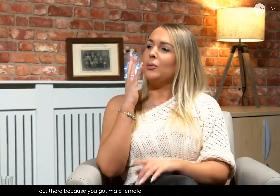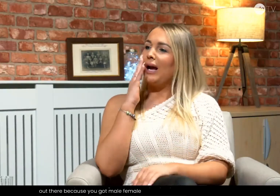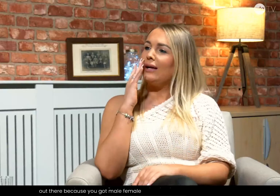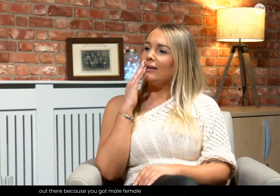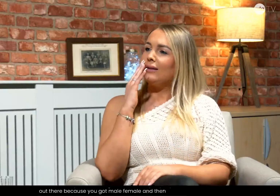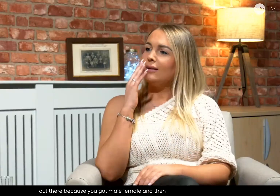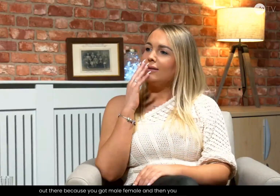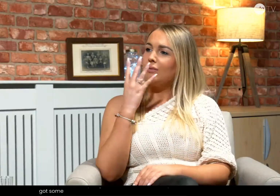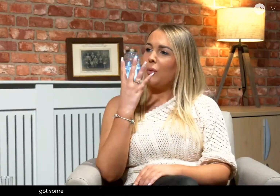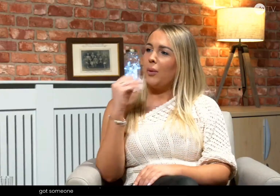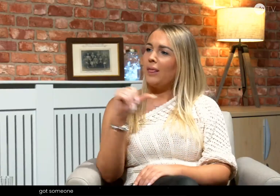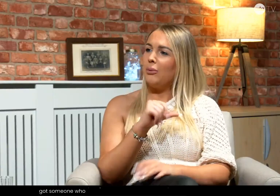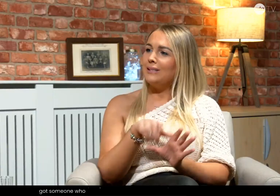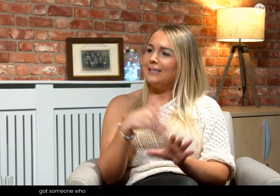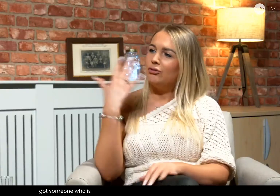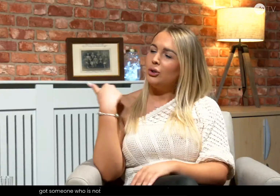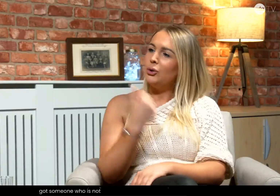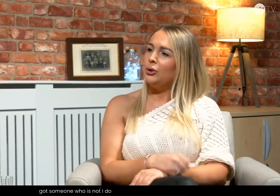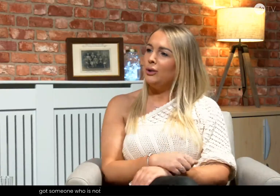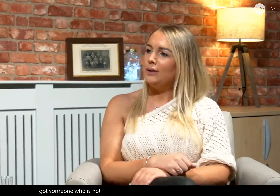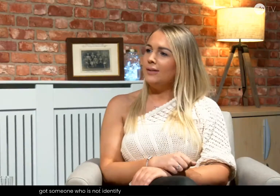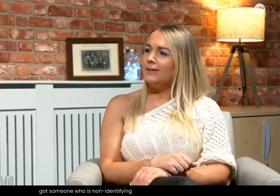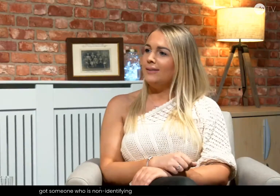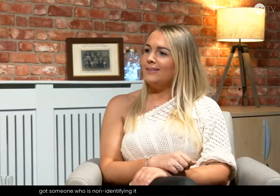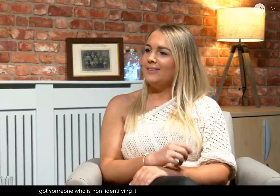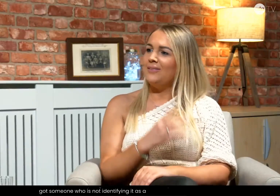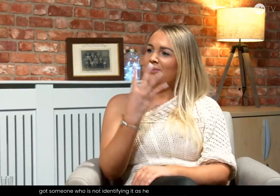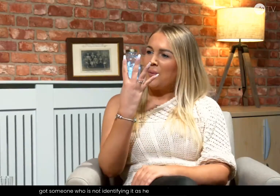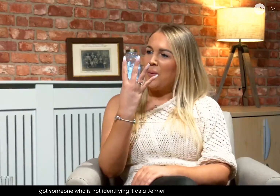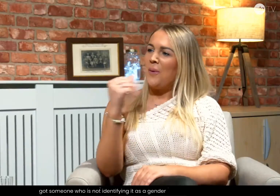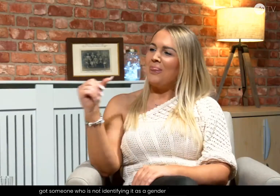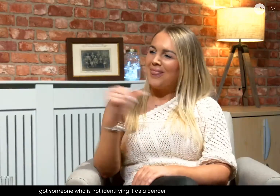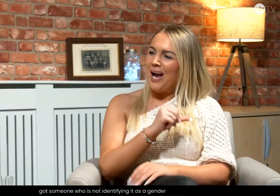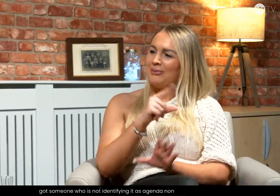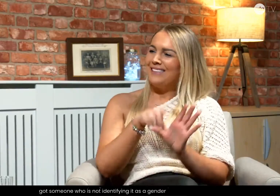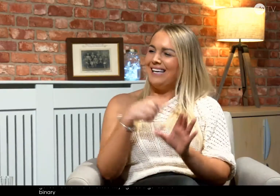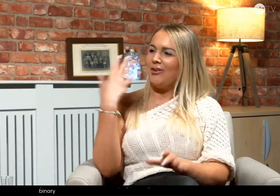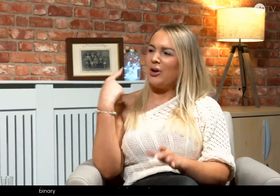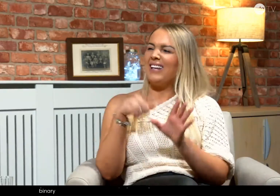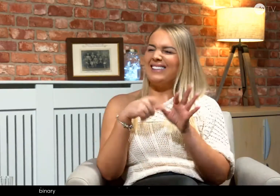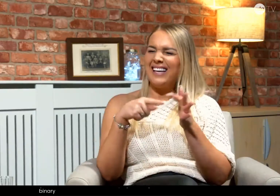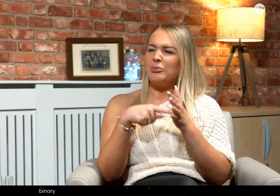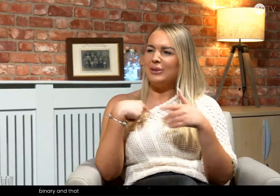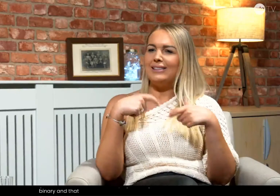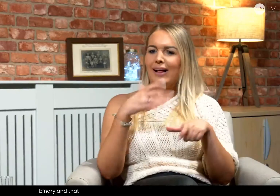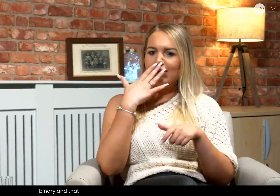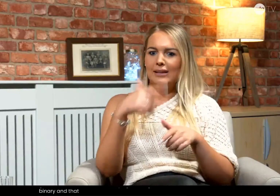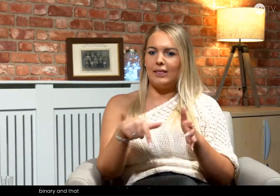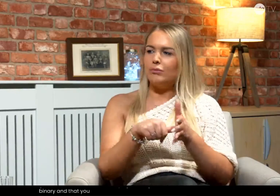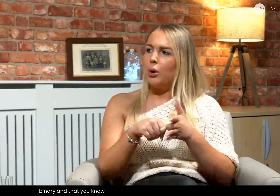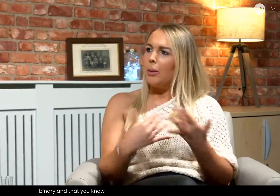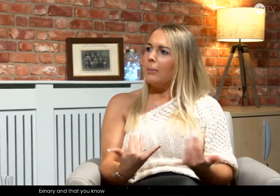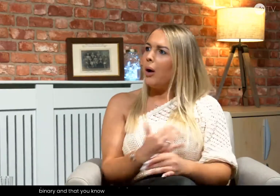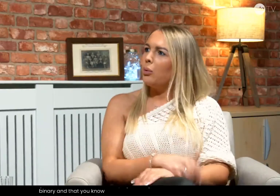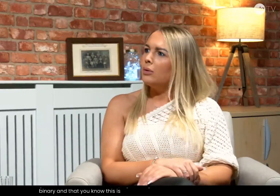is non-identifying as a gender, non-binary, and that, you know, this was 4,000 years ago that this